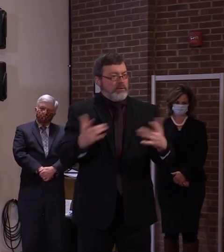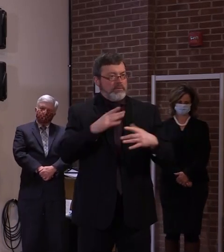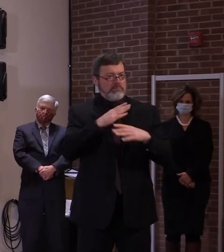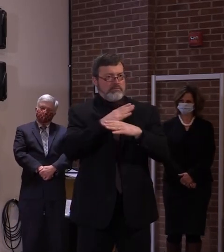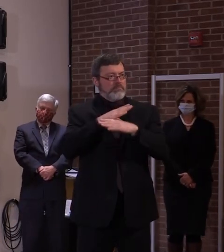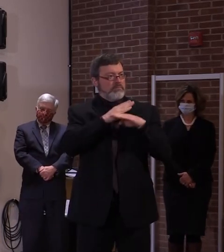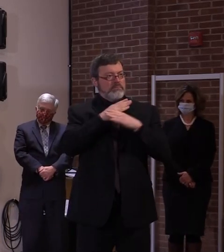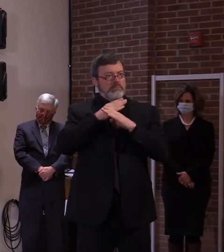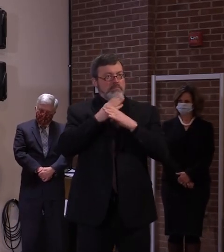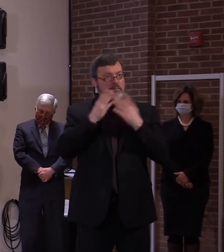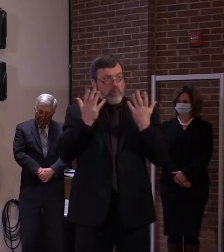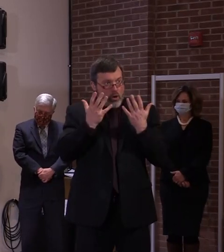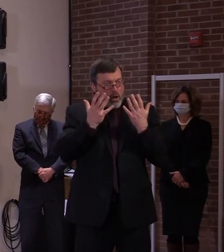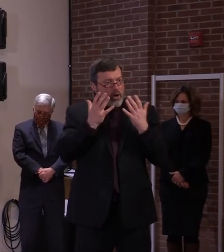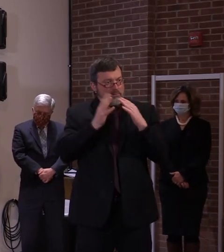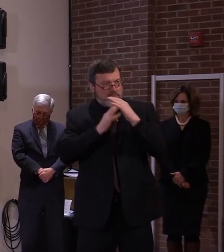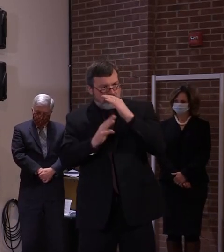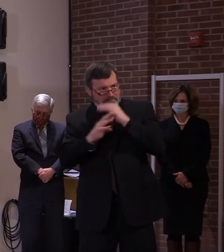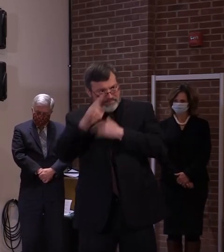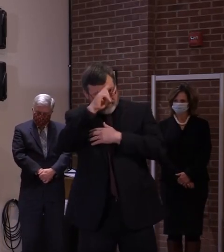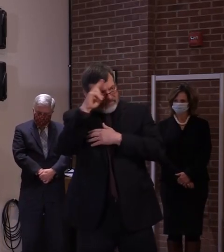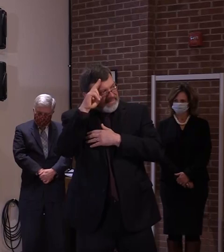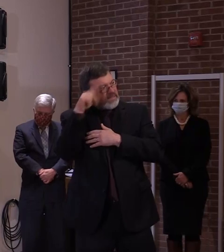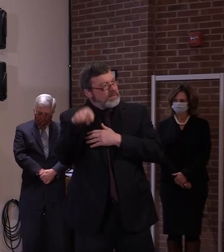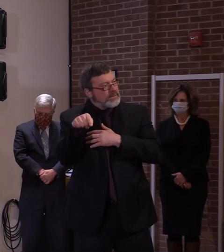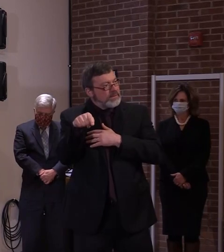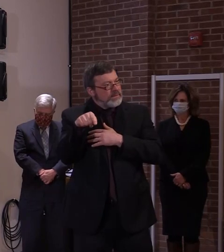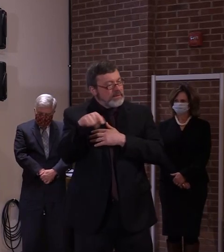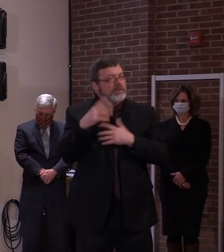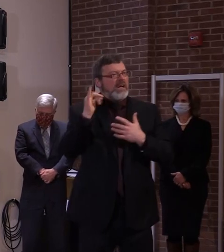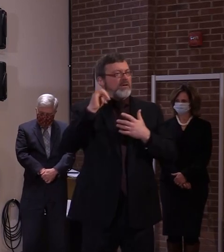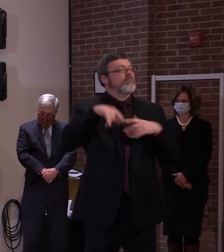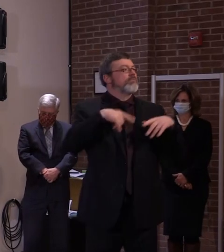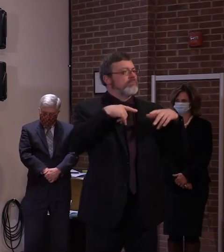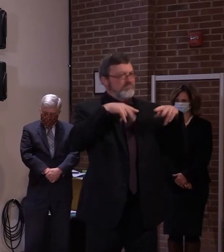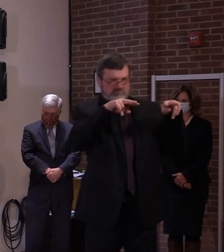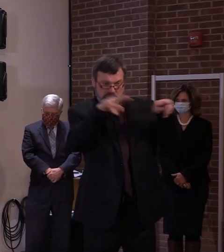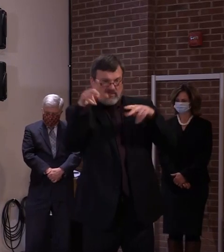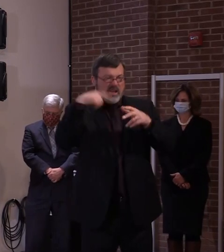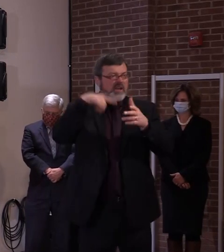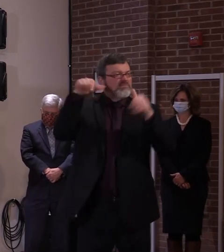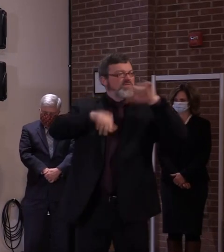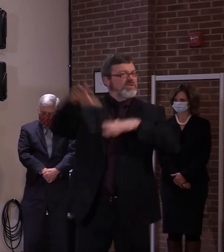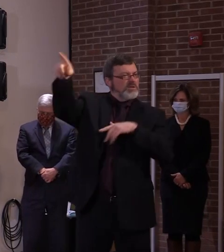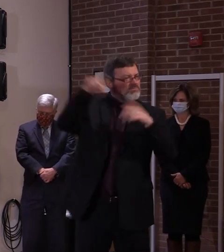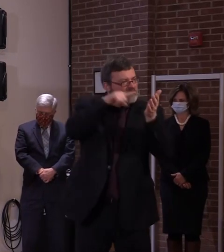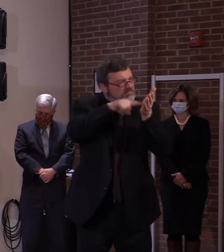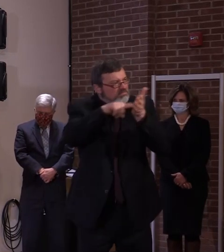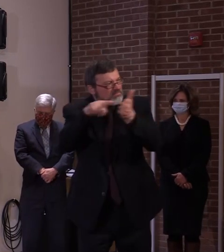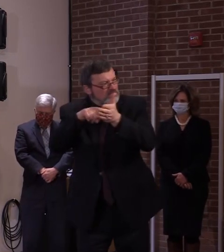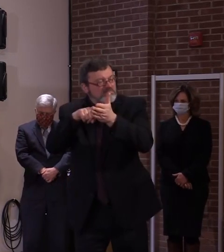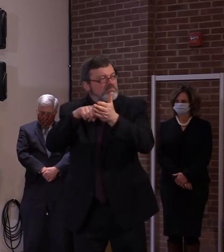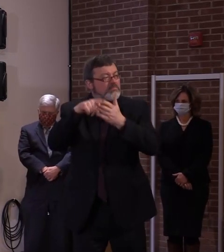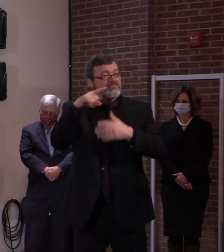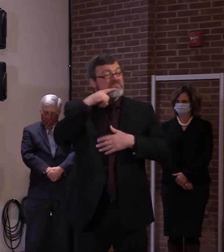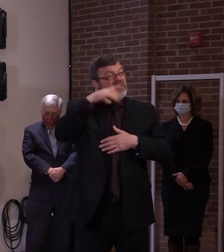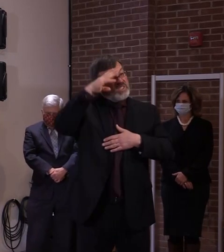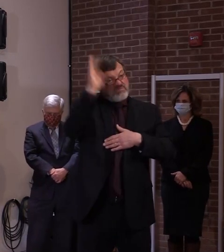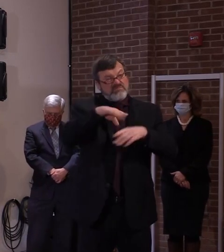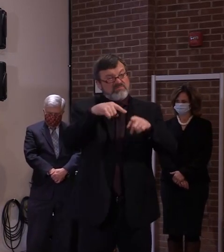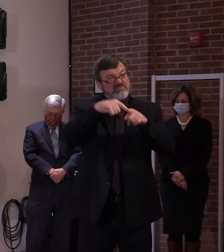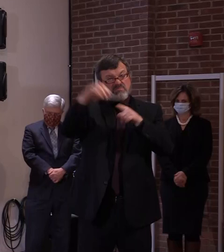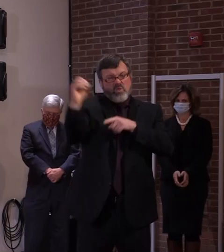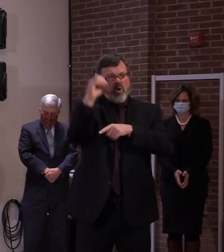While science is still learning more about Omicron, scientists generally agree that it is highly